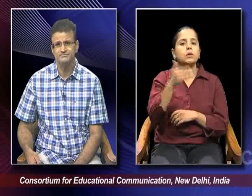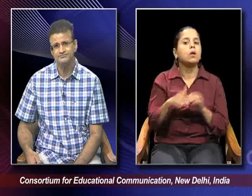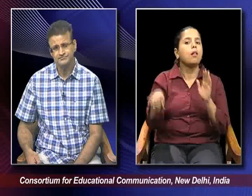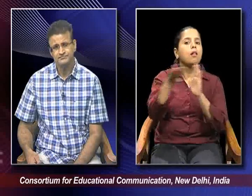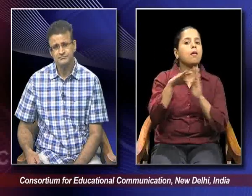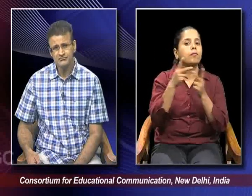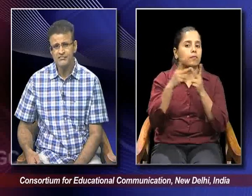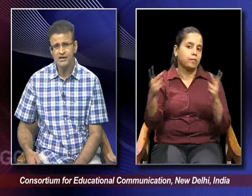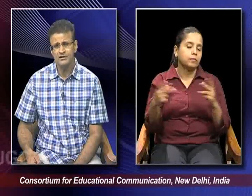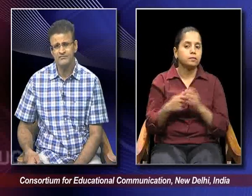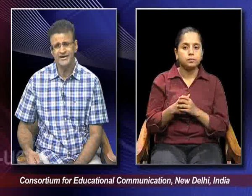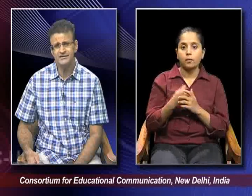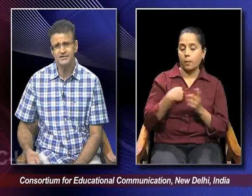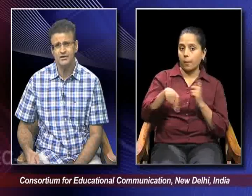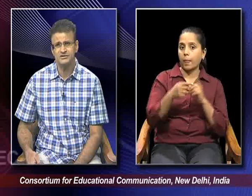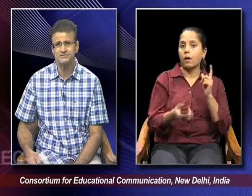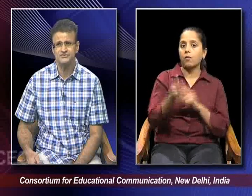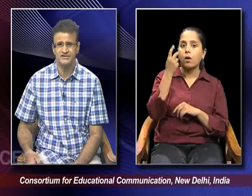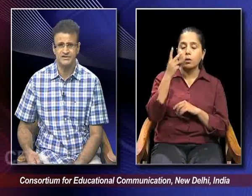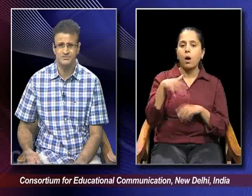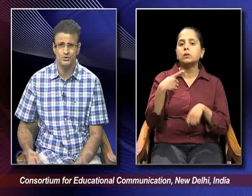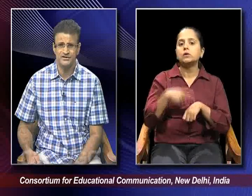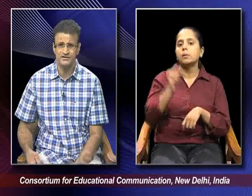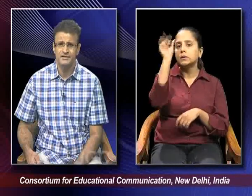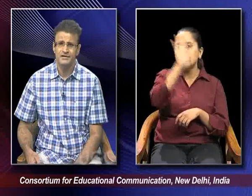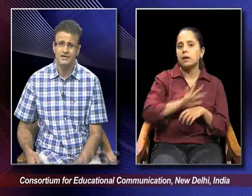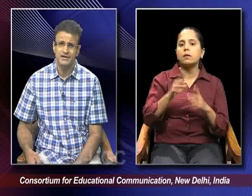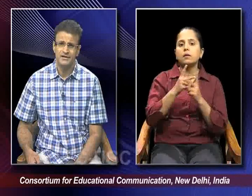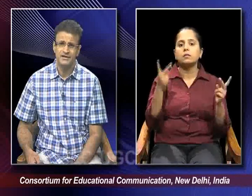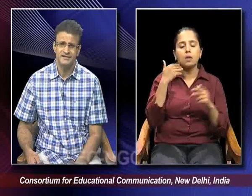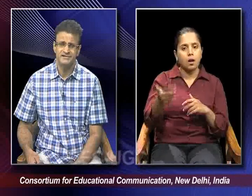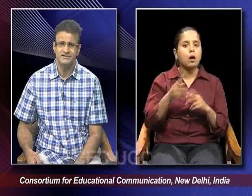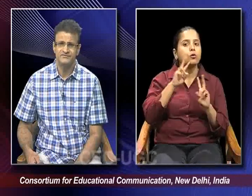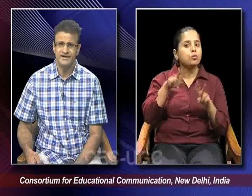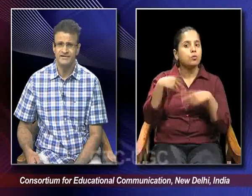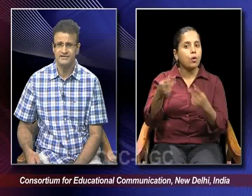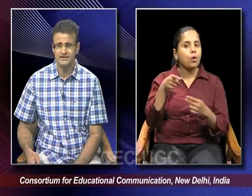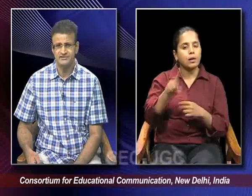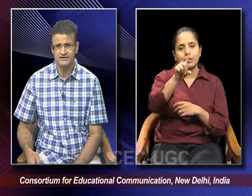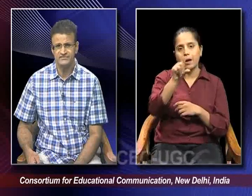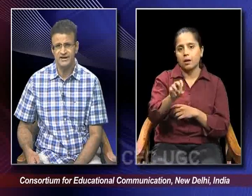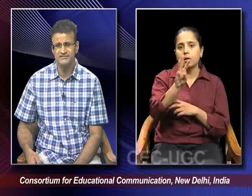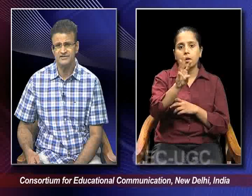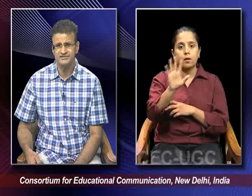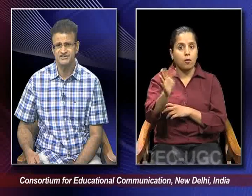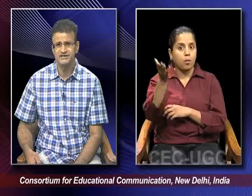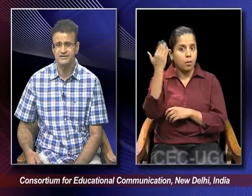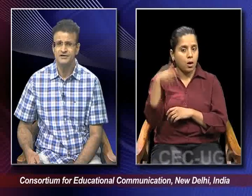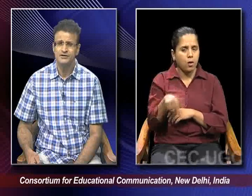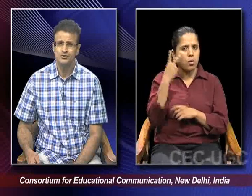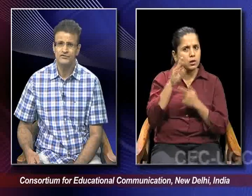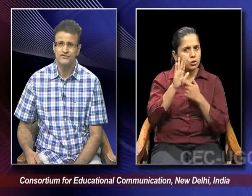we find that how Times of India reported in 1935 that a